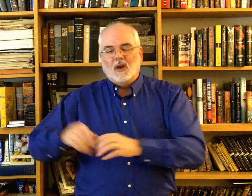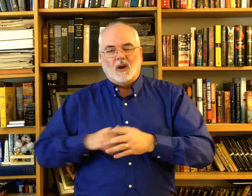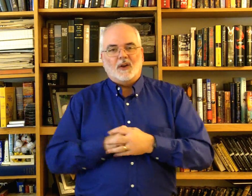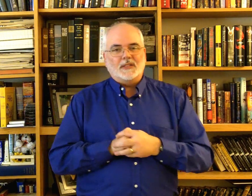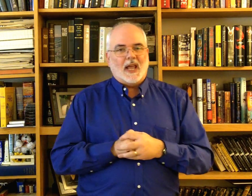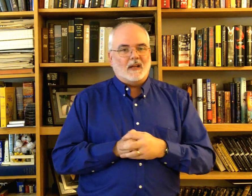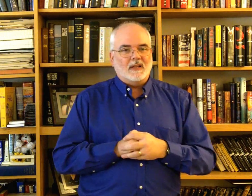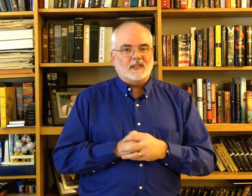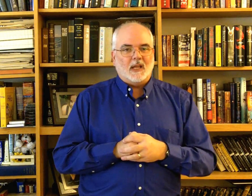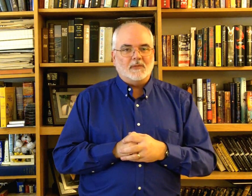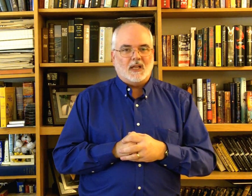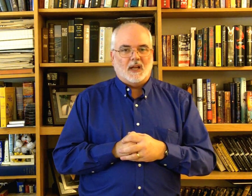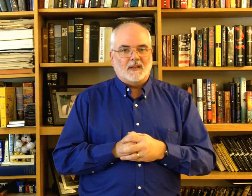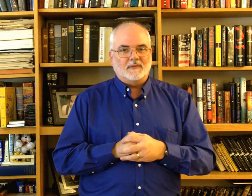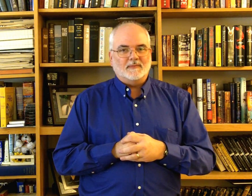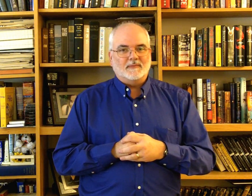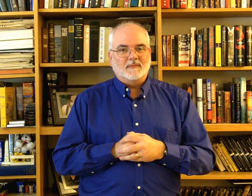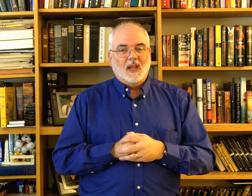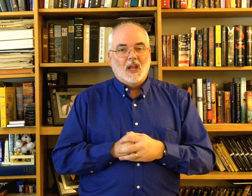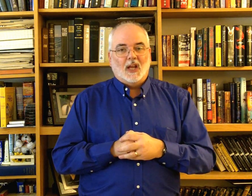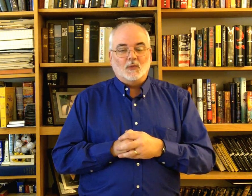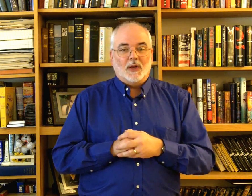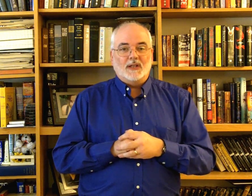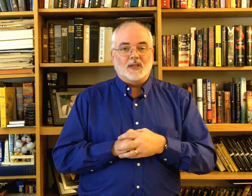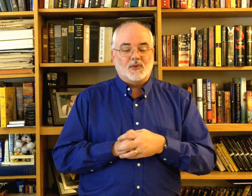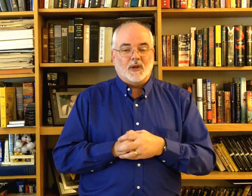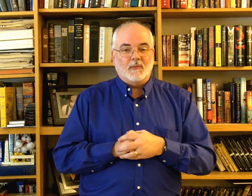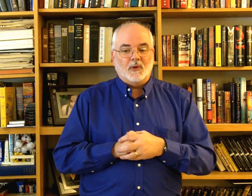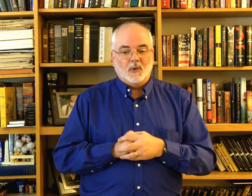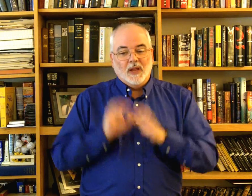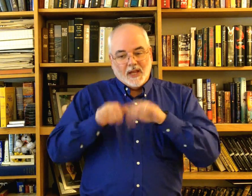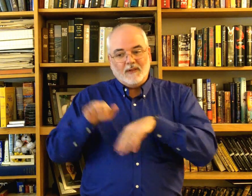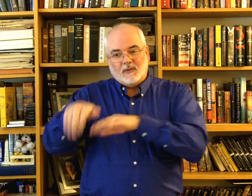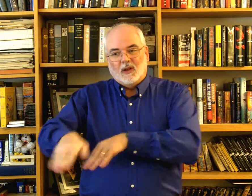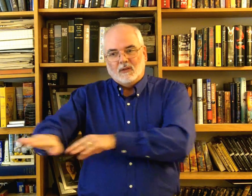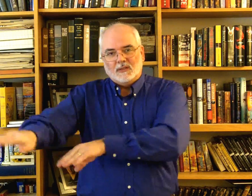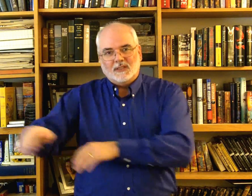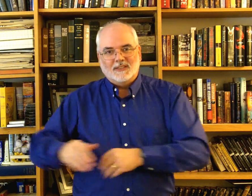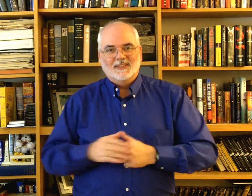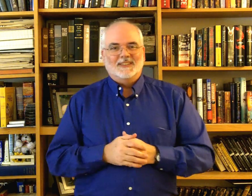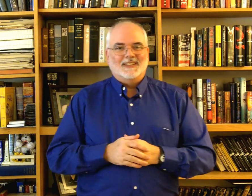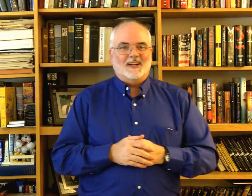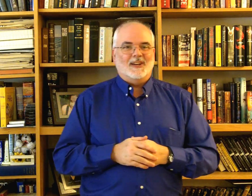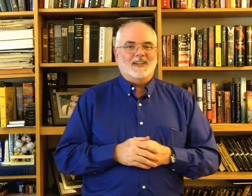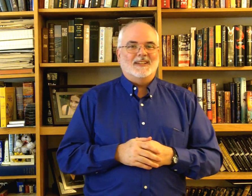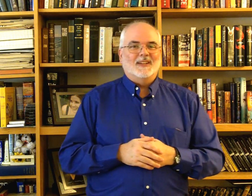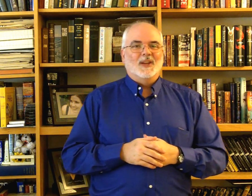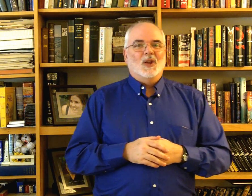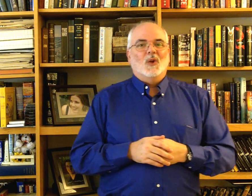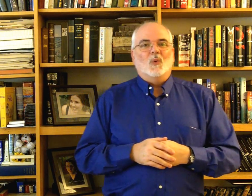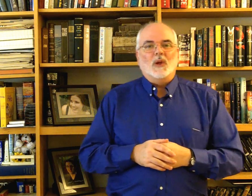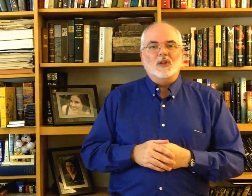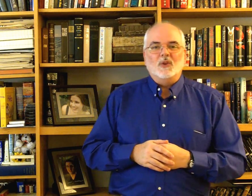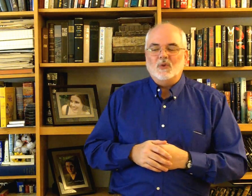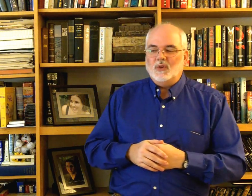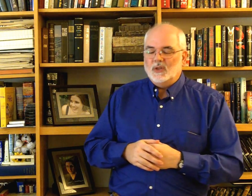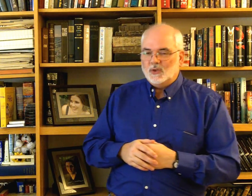are exactly the same sign. Because what does a stream do? It flows, all right? When union's